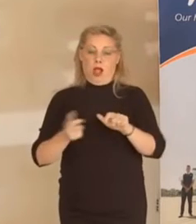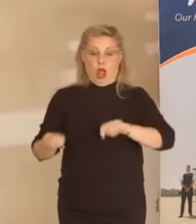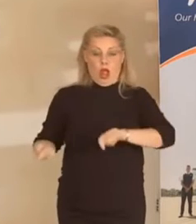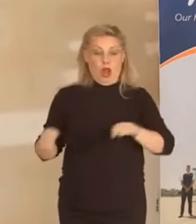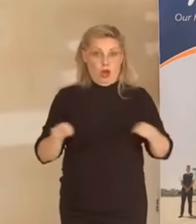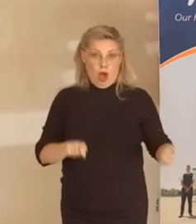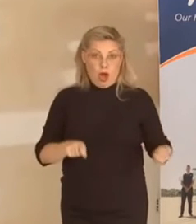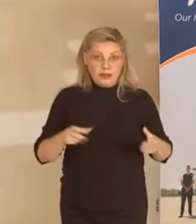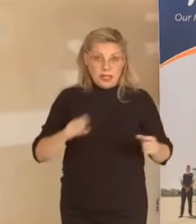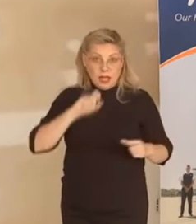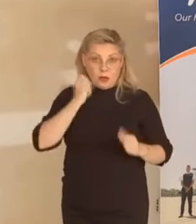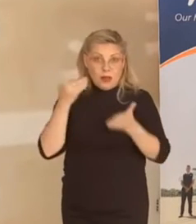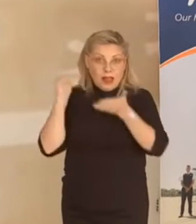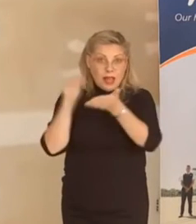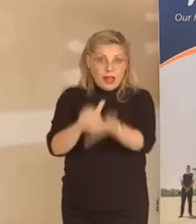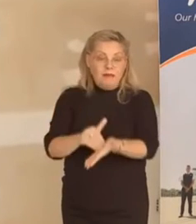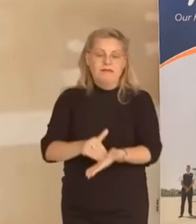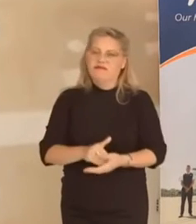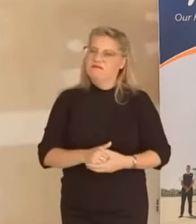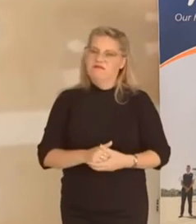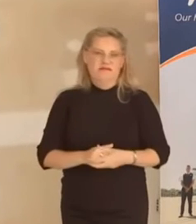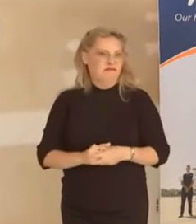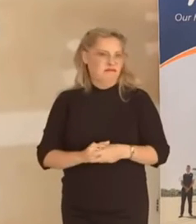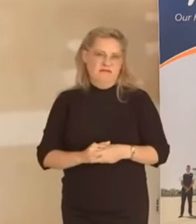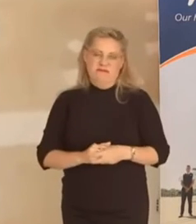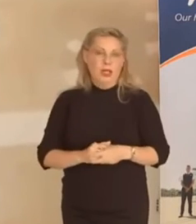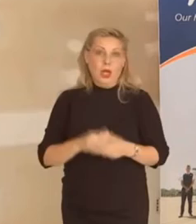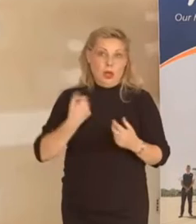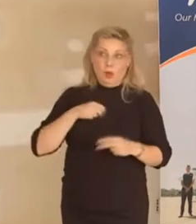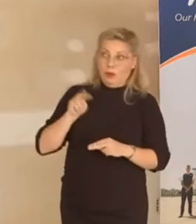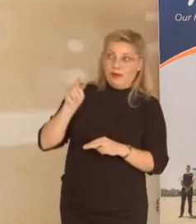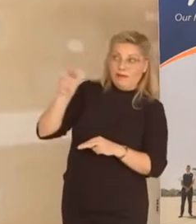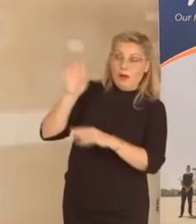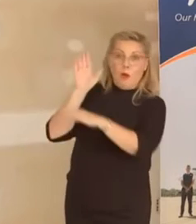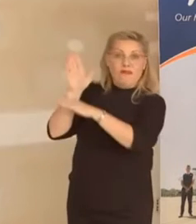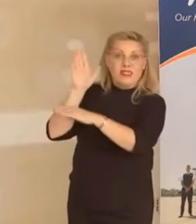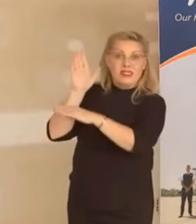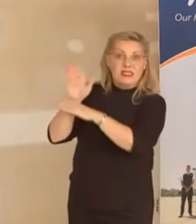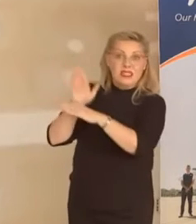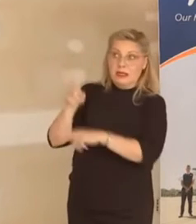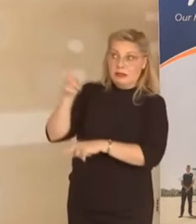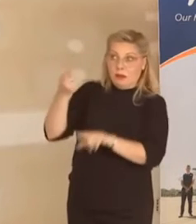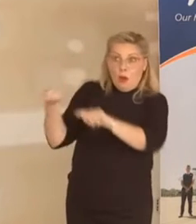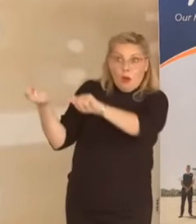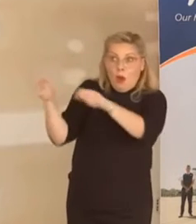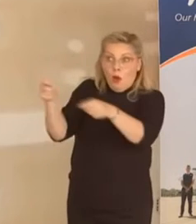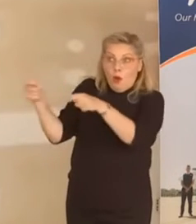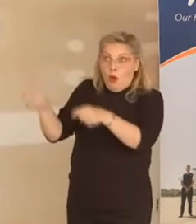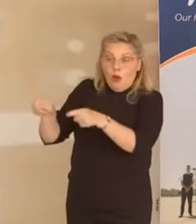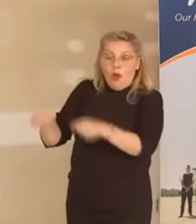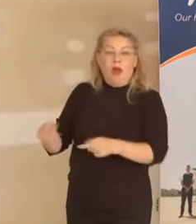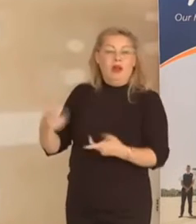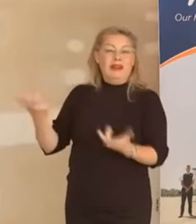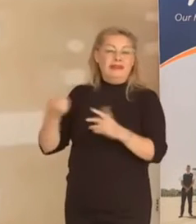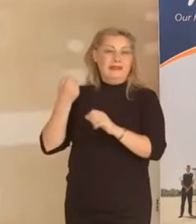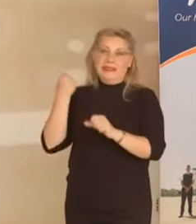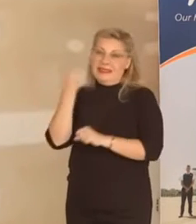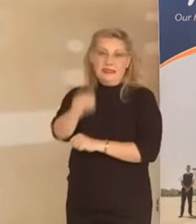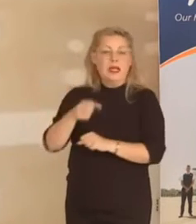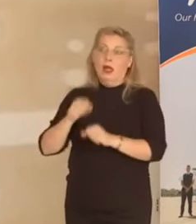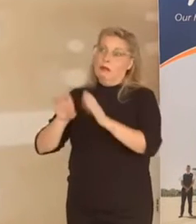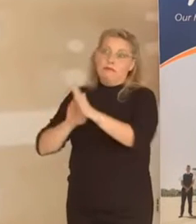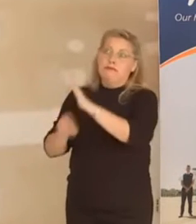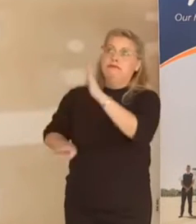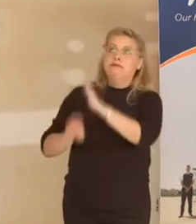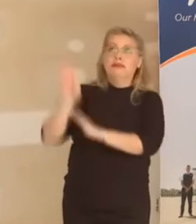that in other countries around the world in dealing with Omicron. Going into lockdown hasn't changed a thing. Case numbers have escalated at the